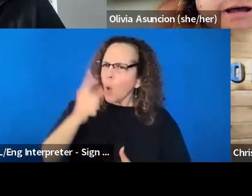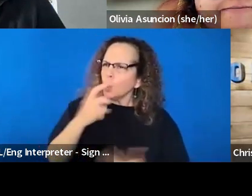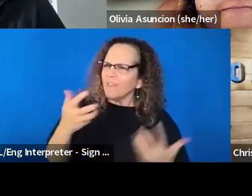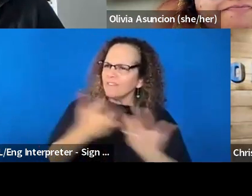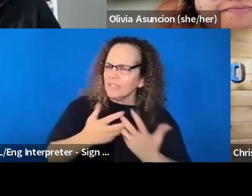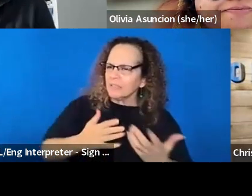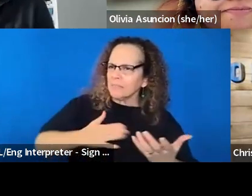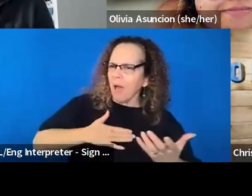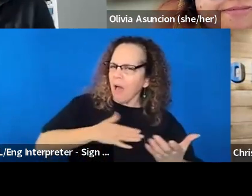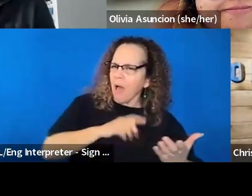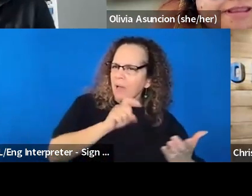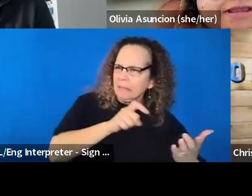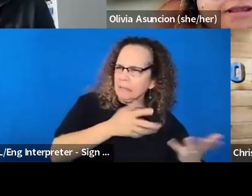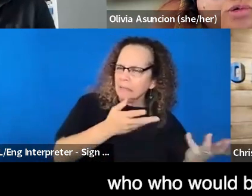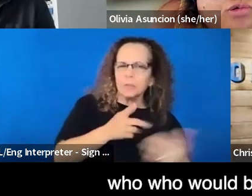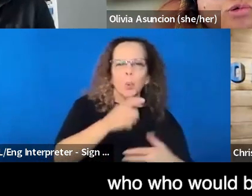um,